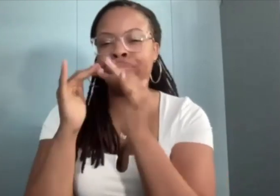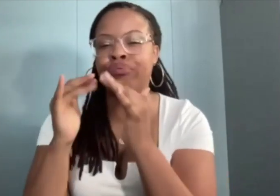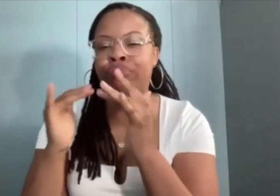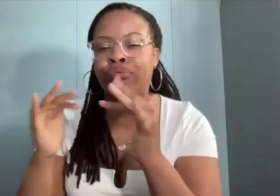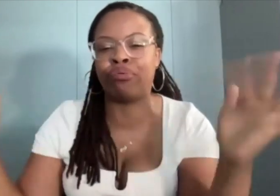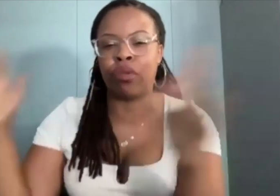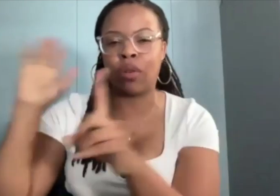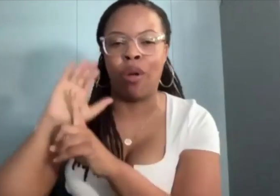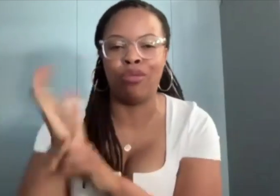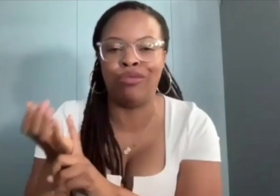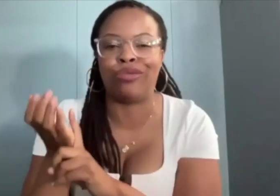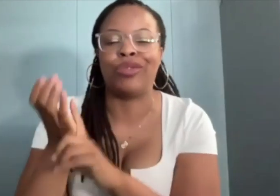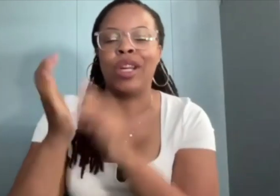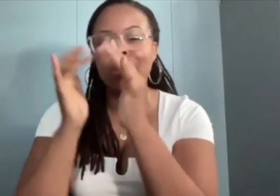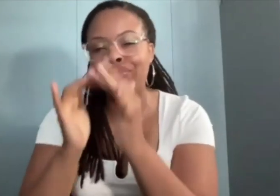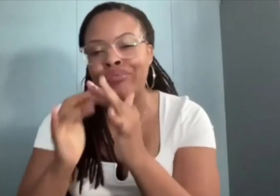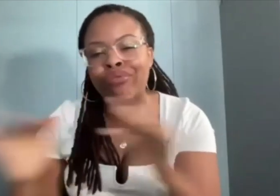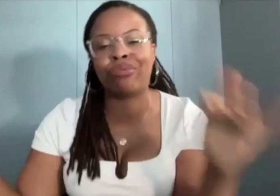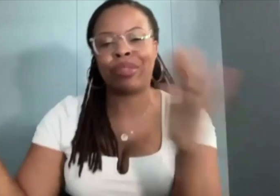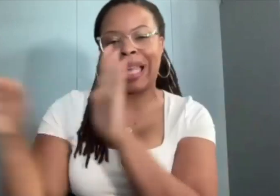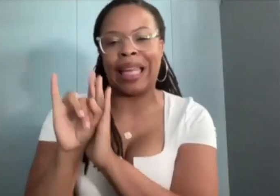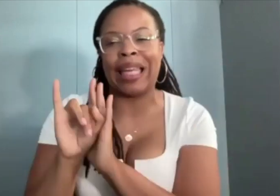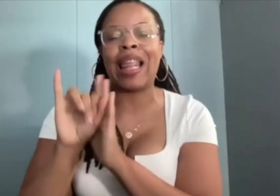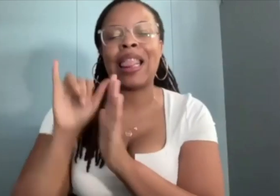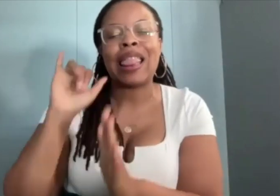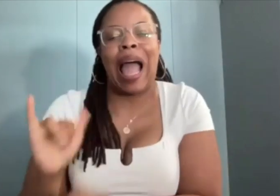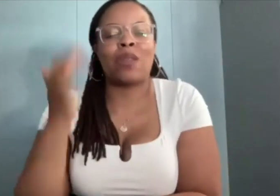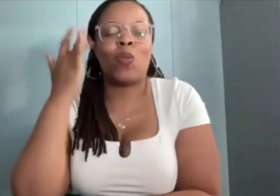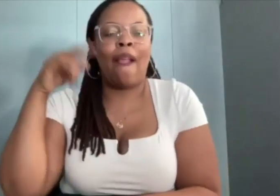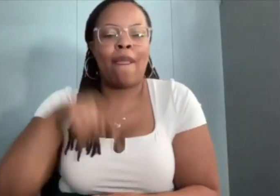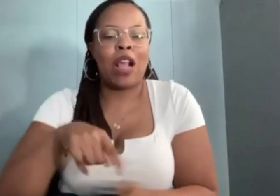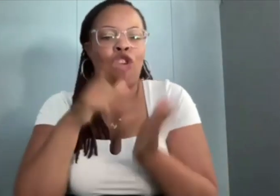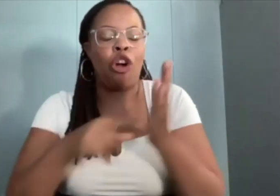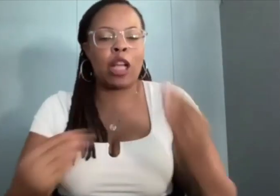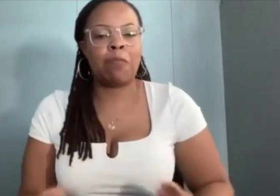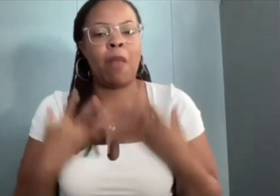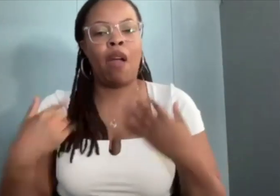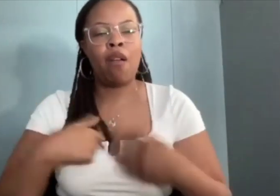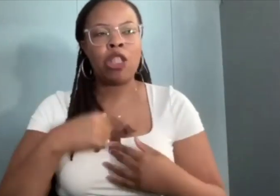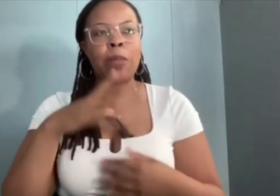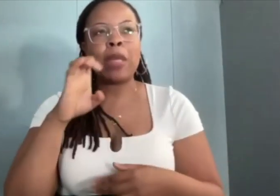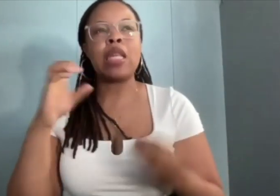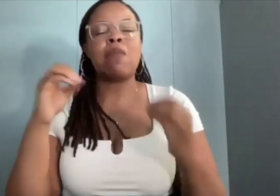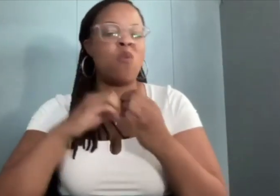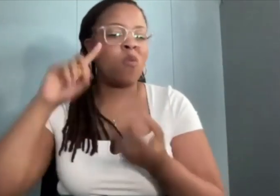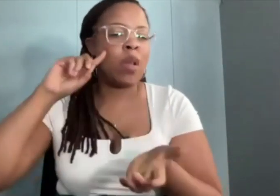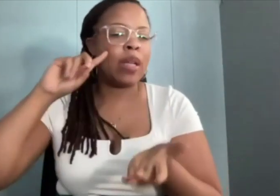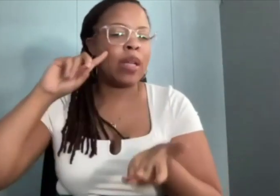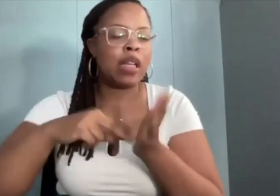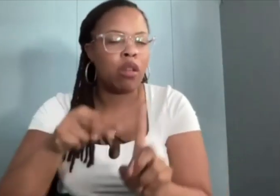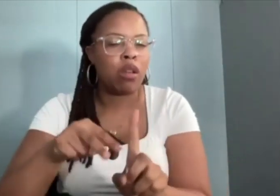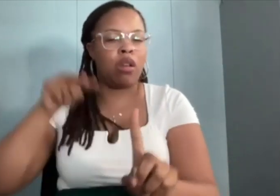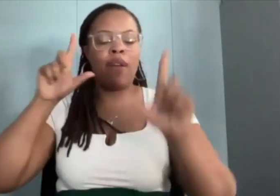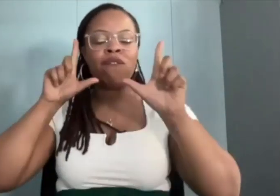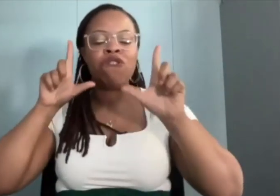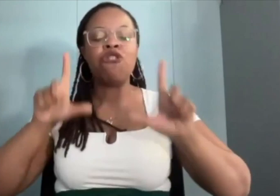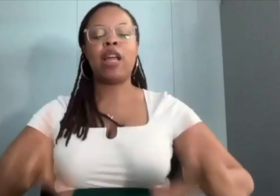background of those students, looking at the broad diversity that exists within our culture and identities. And all of this inspired